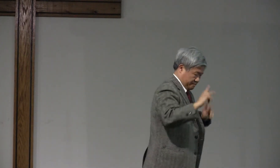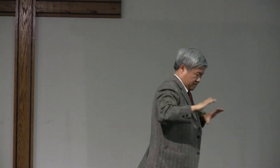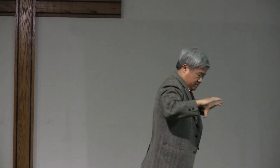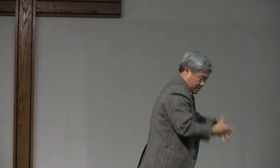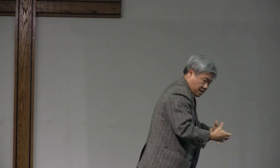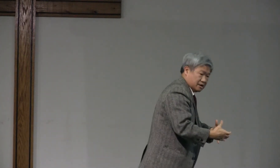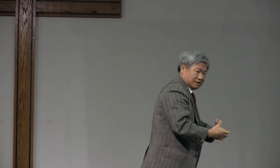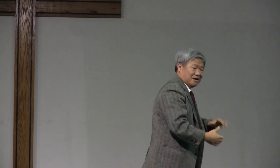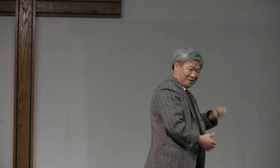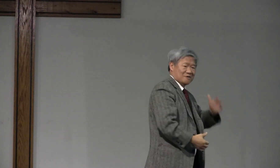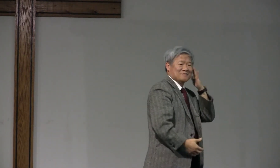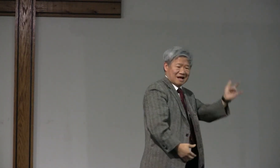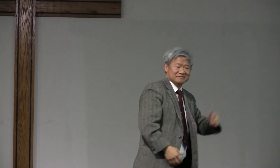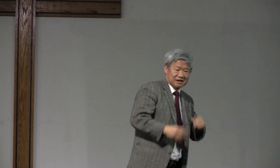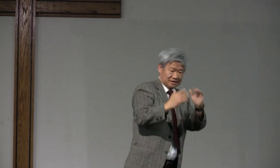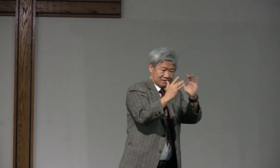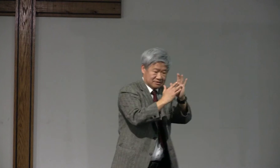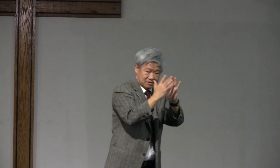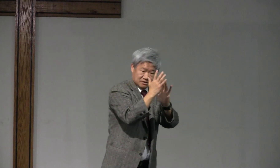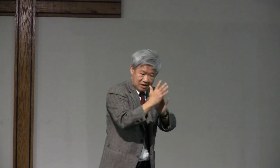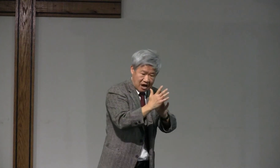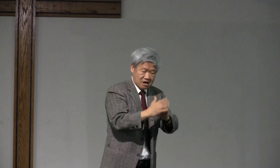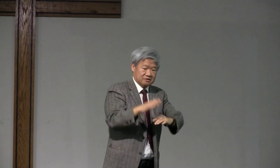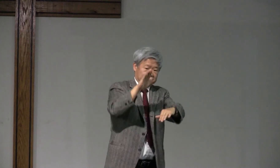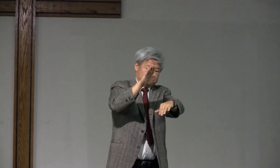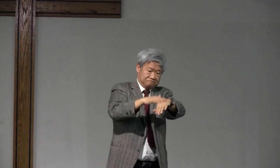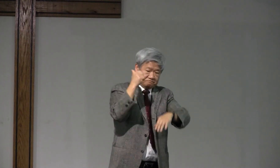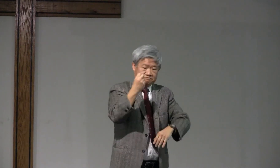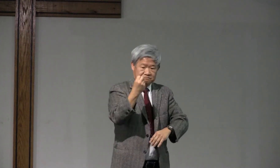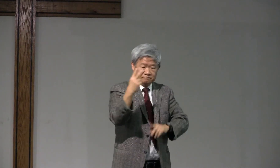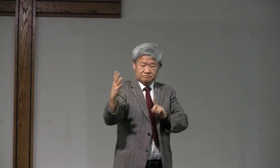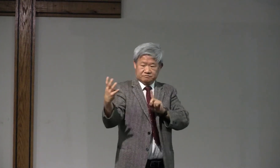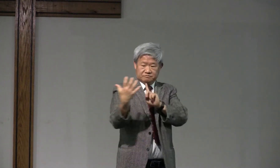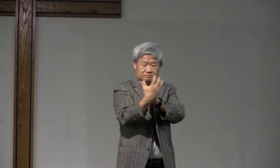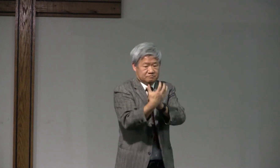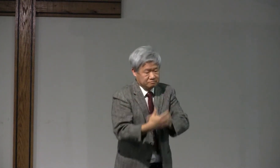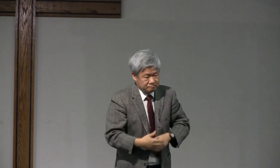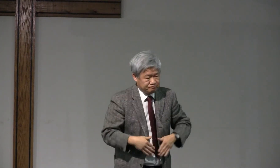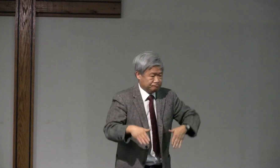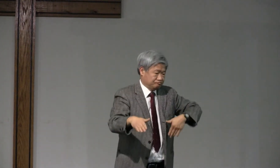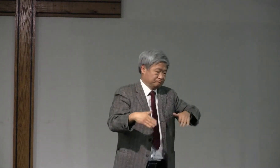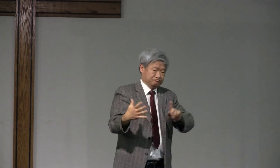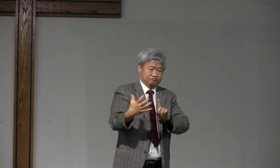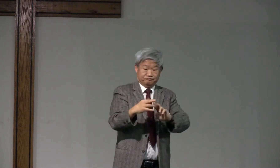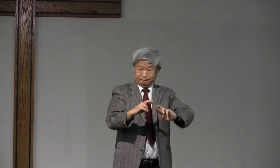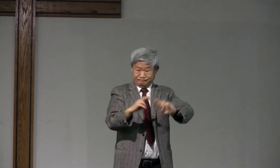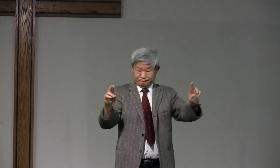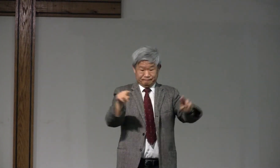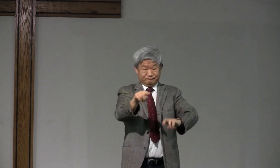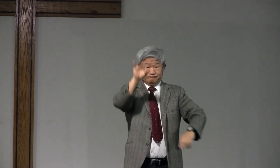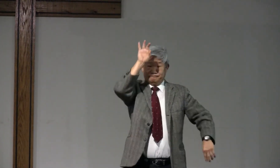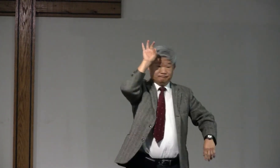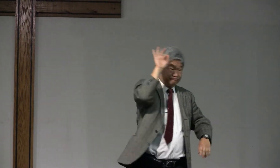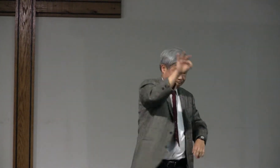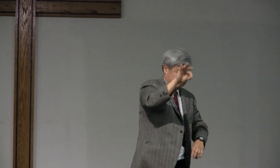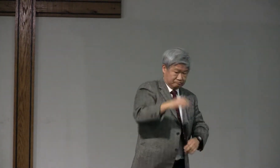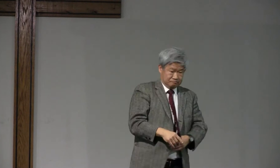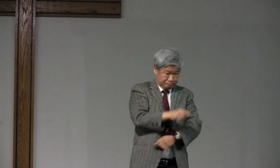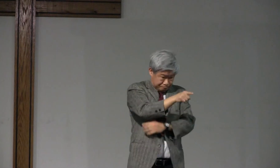They have their jobs and we have ours. Jesus called his disciples and he was